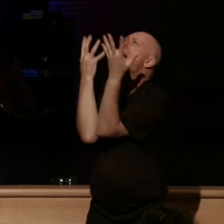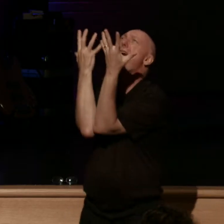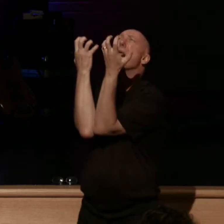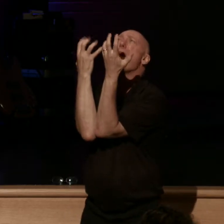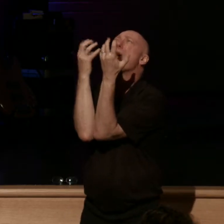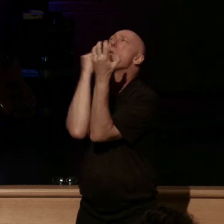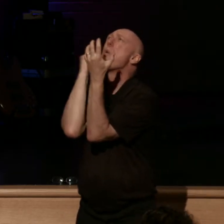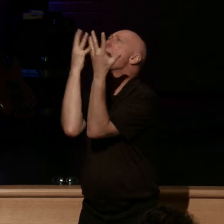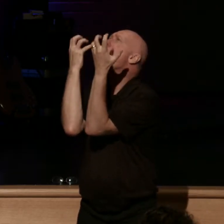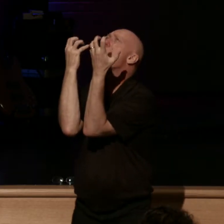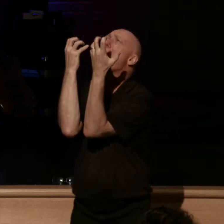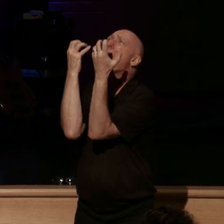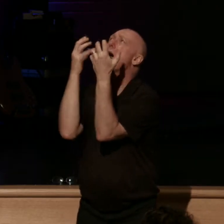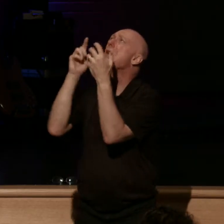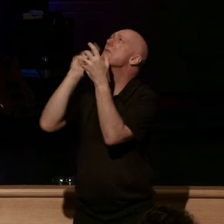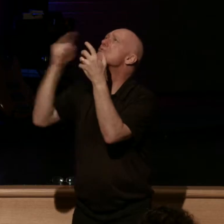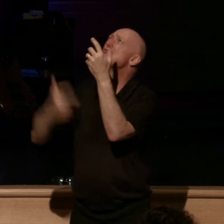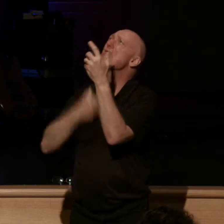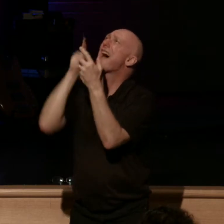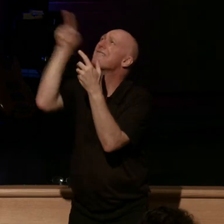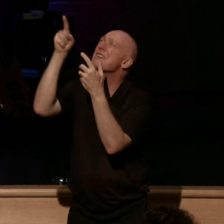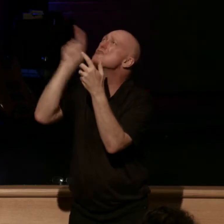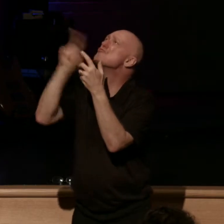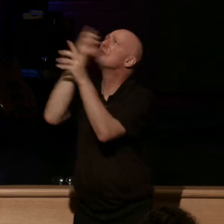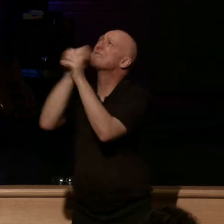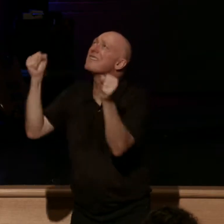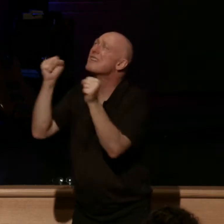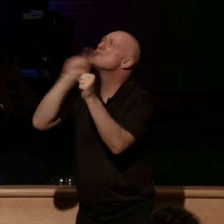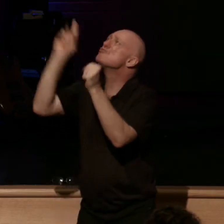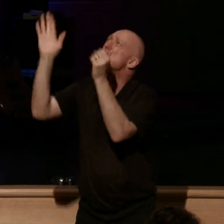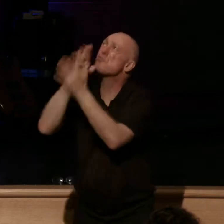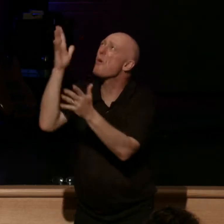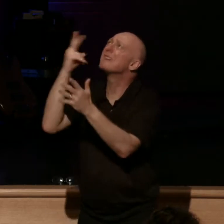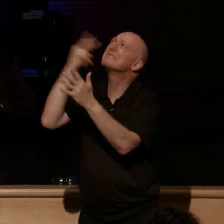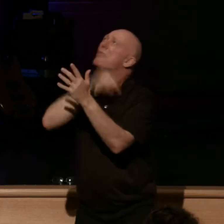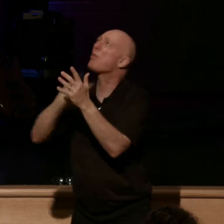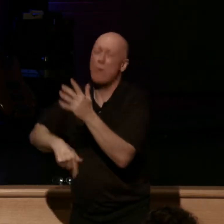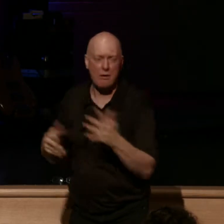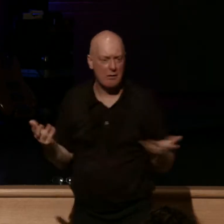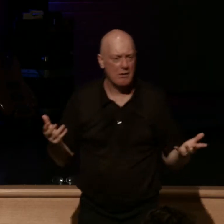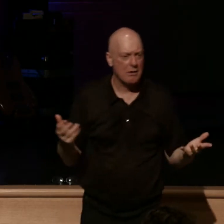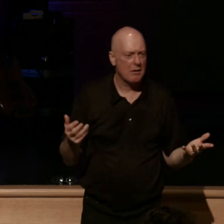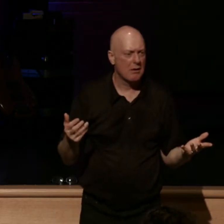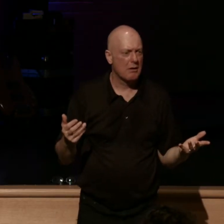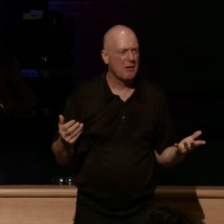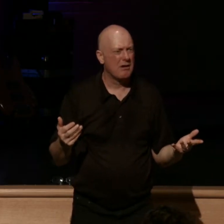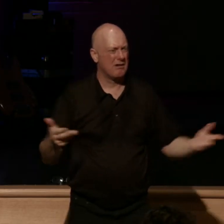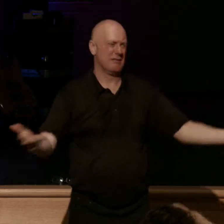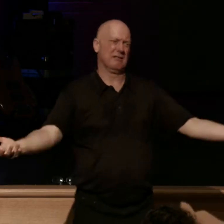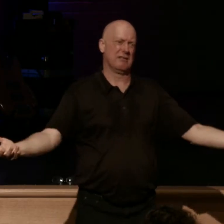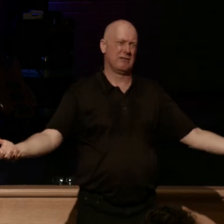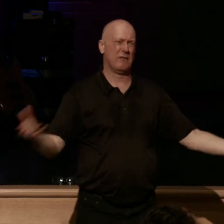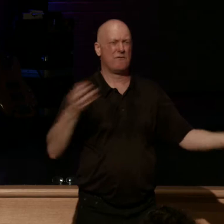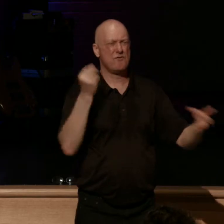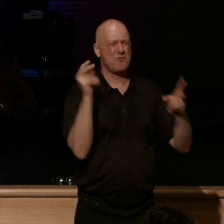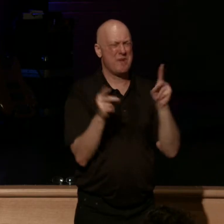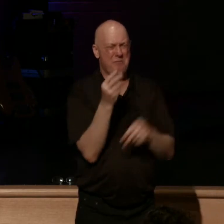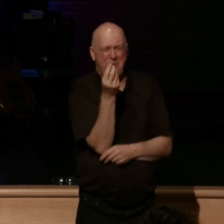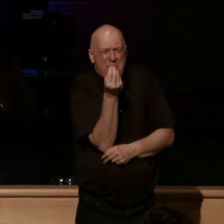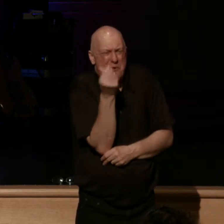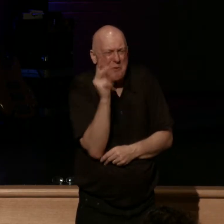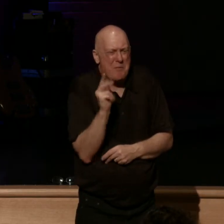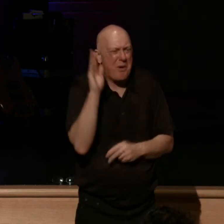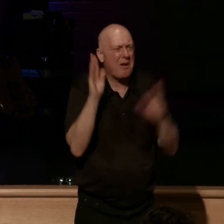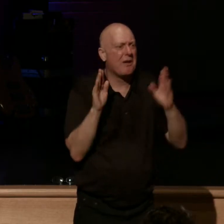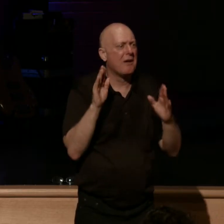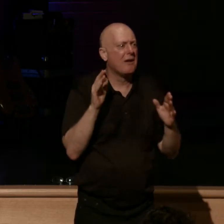true life and true salvation and true glory and to see the Lord. I don't believe there's that few of you that groan for glory. I don't believe it. Thank